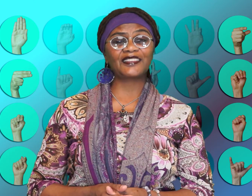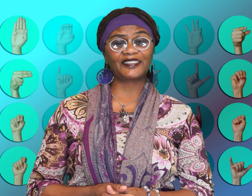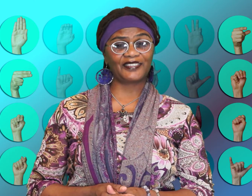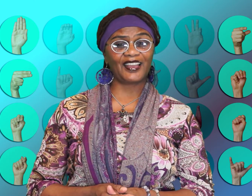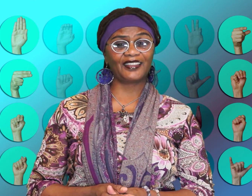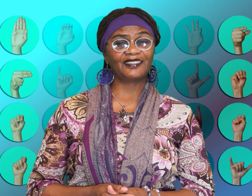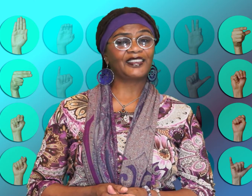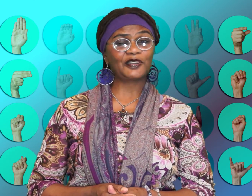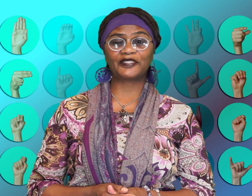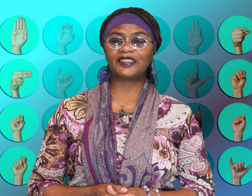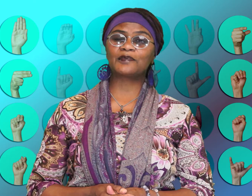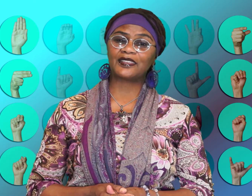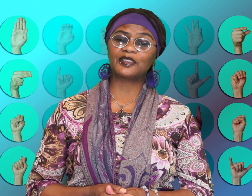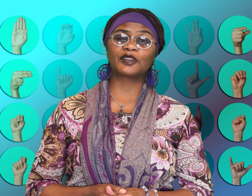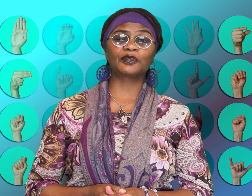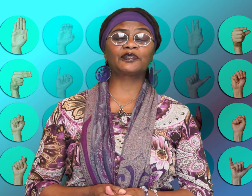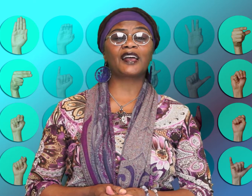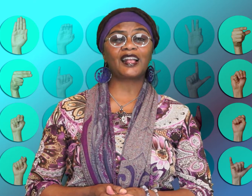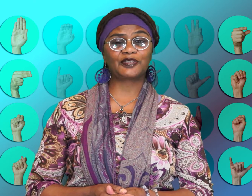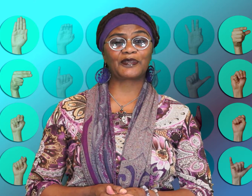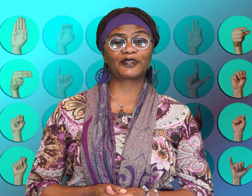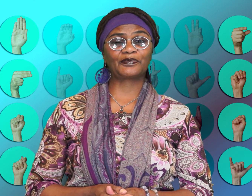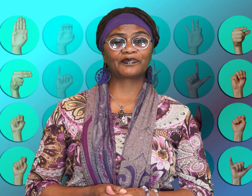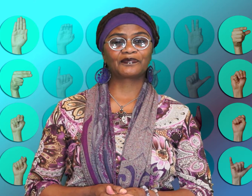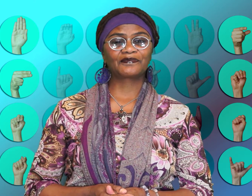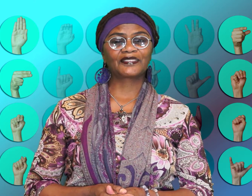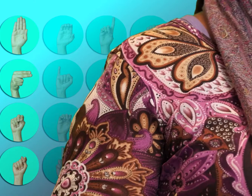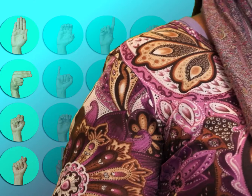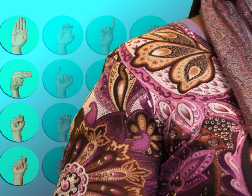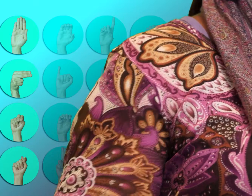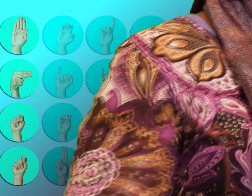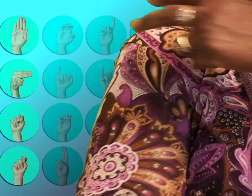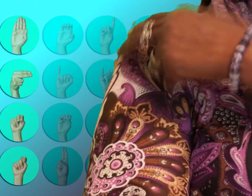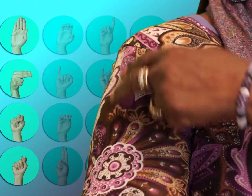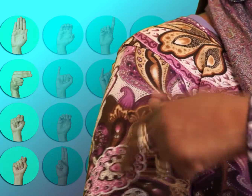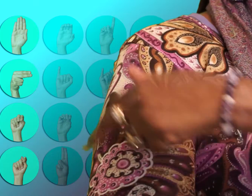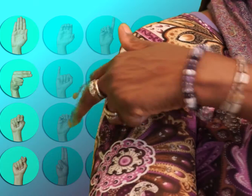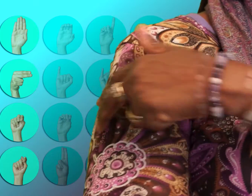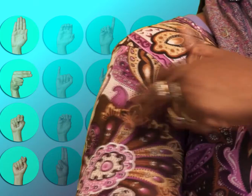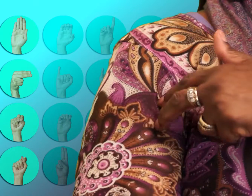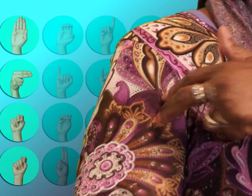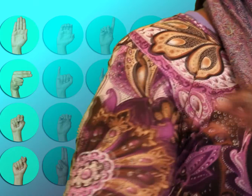this sign, he or she may need to go to the hospital. Again, hospital.